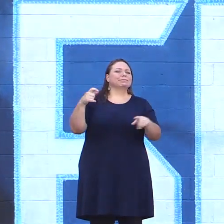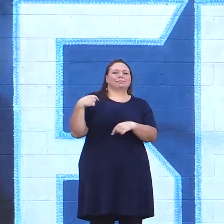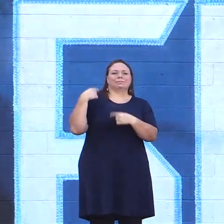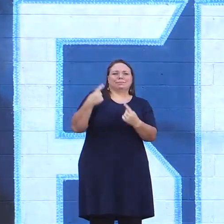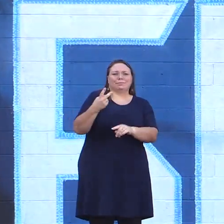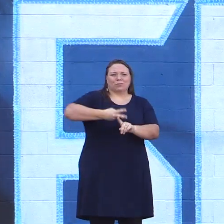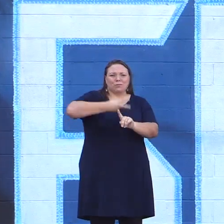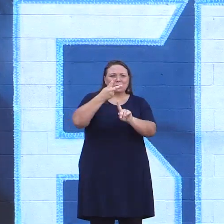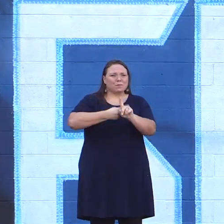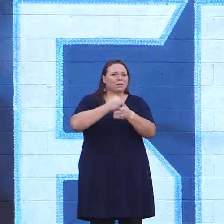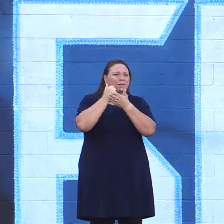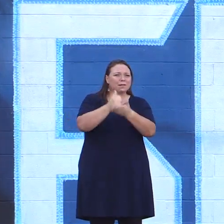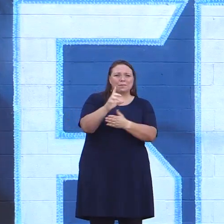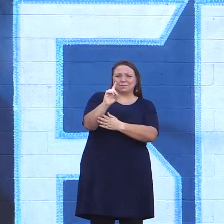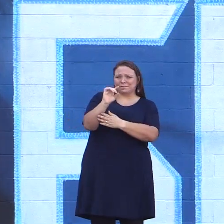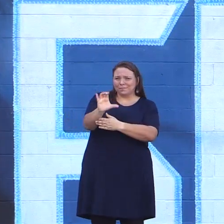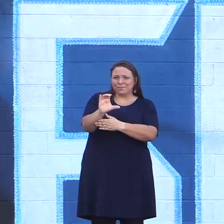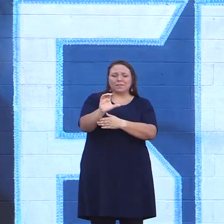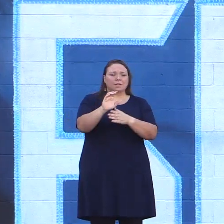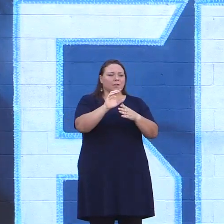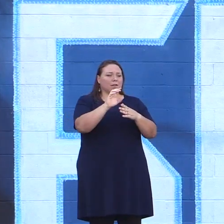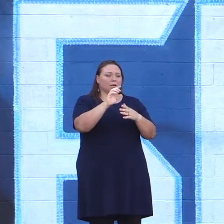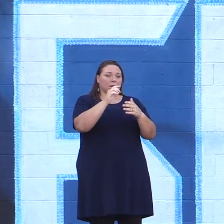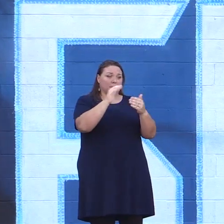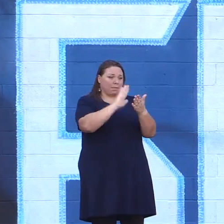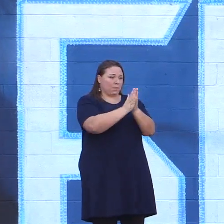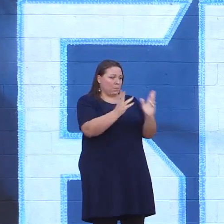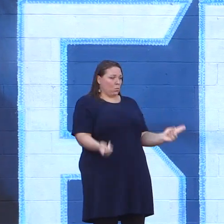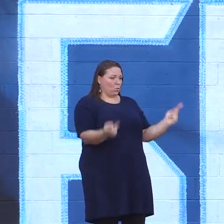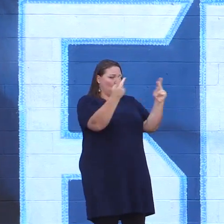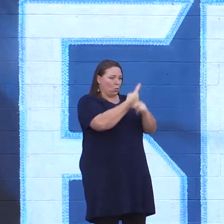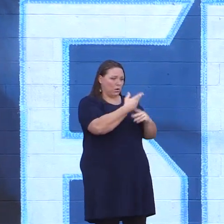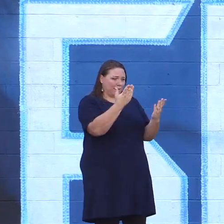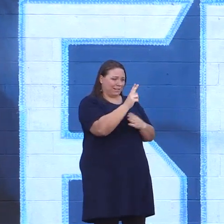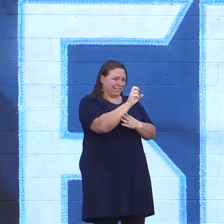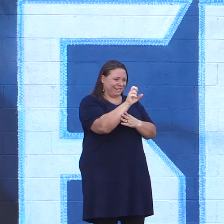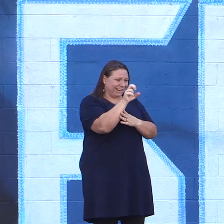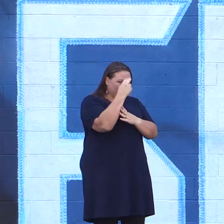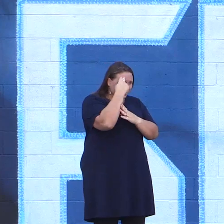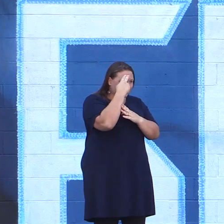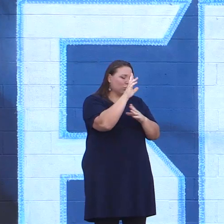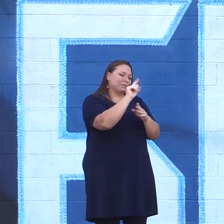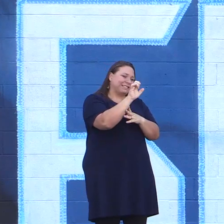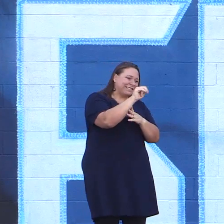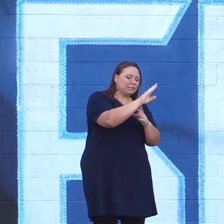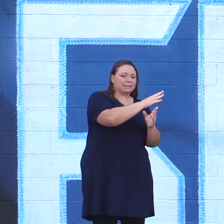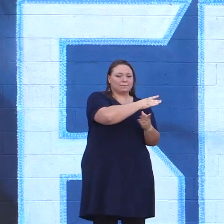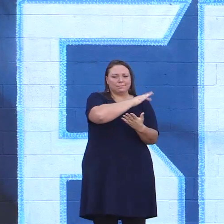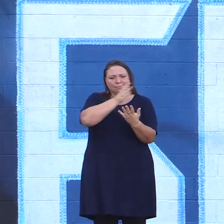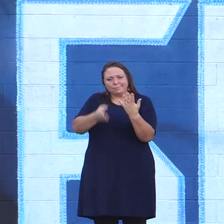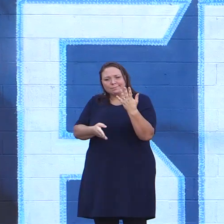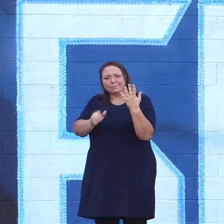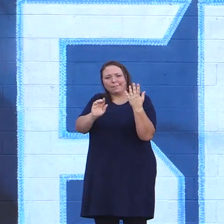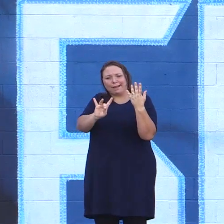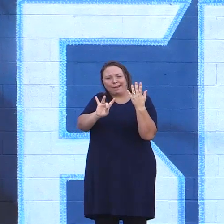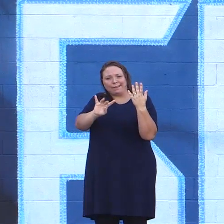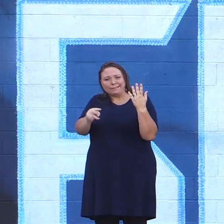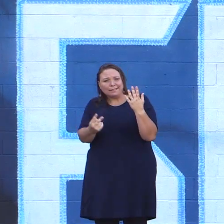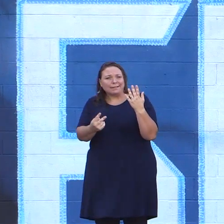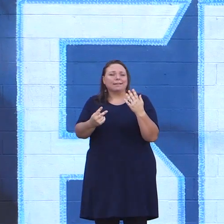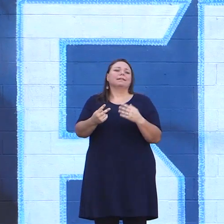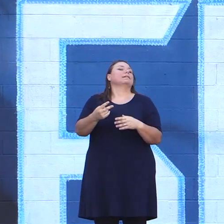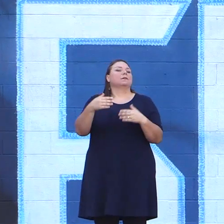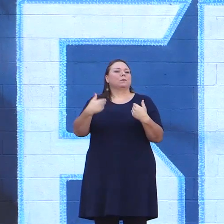helped Davidson County go from #1 worst now to 82nd among Tennessee counties in daily